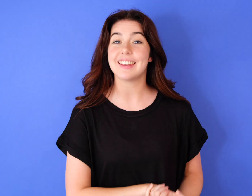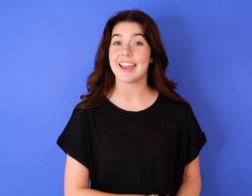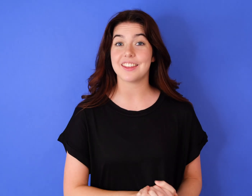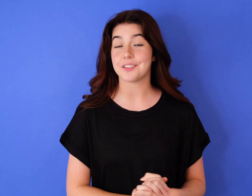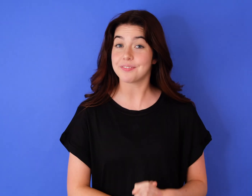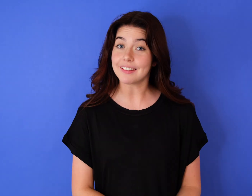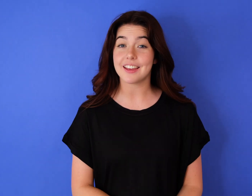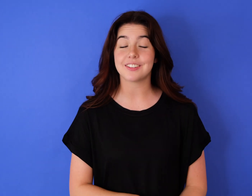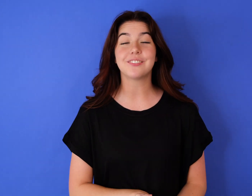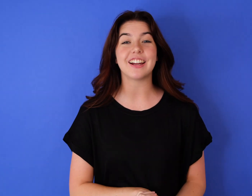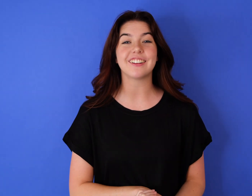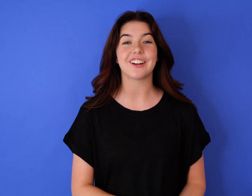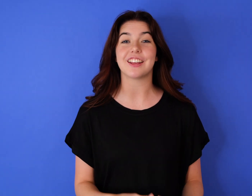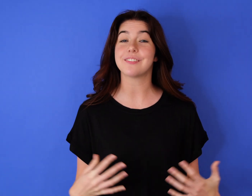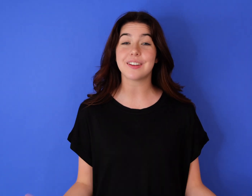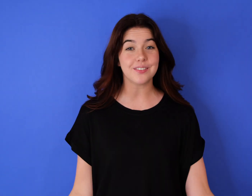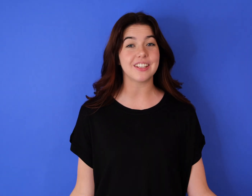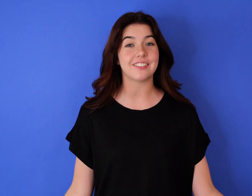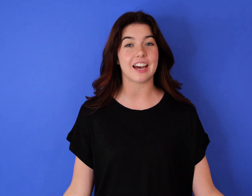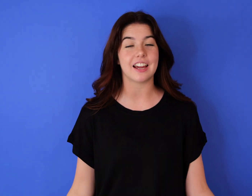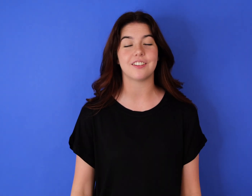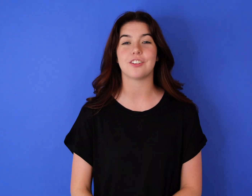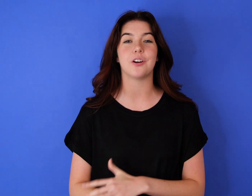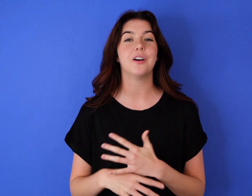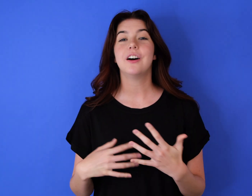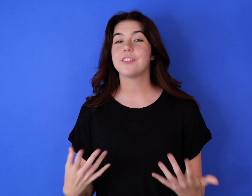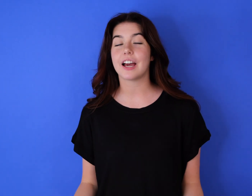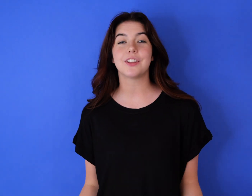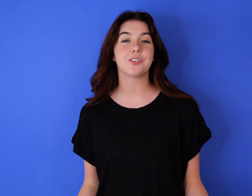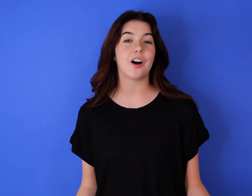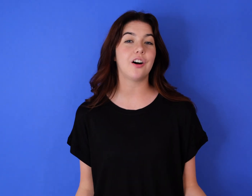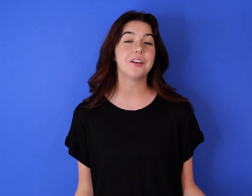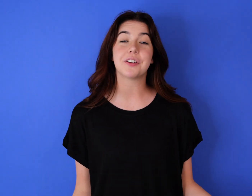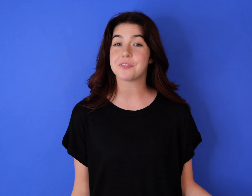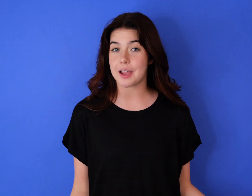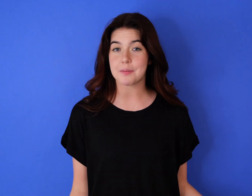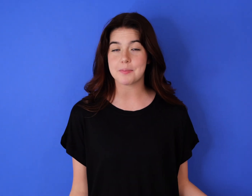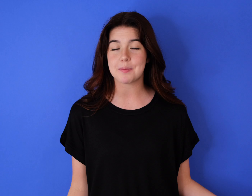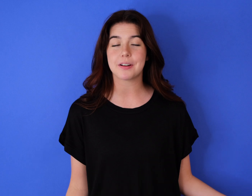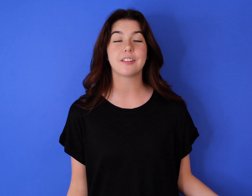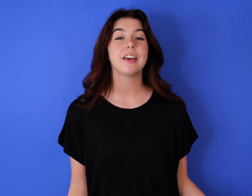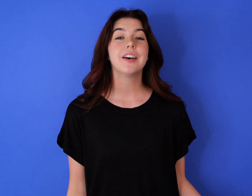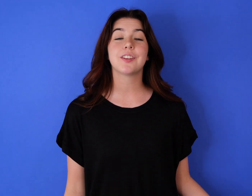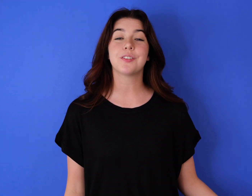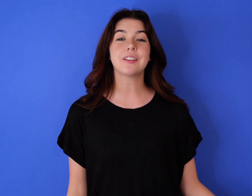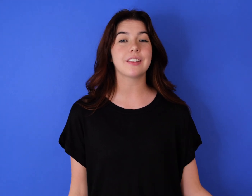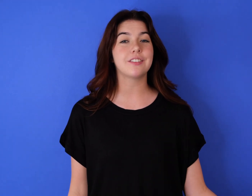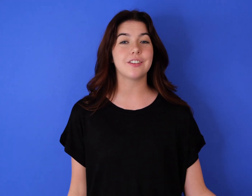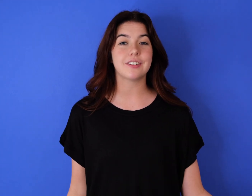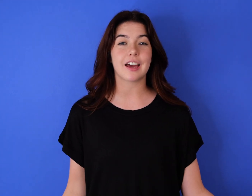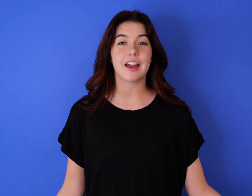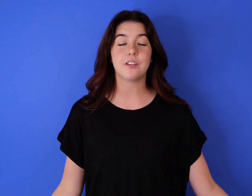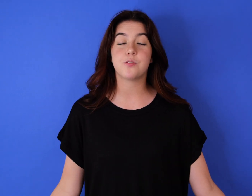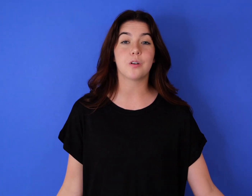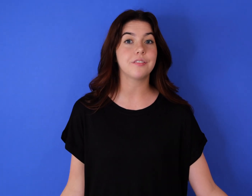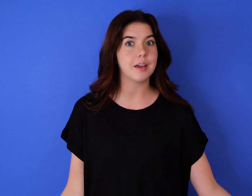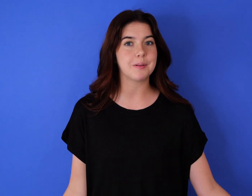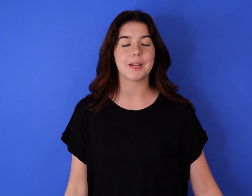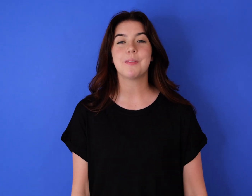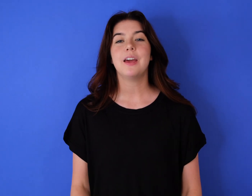Today is a fun lesson. We are learning family signs, so signs for all of your family members. So first, let's do the sign for family. You